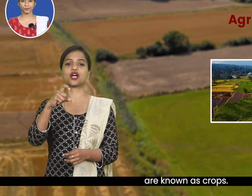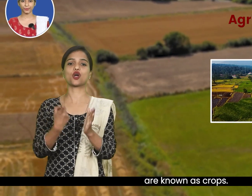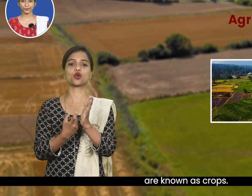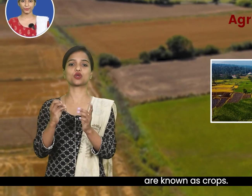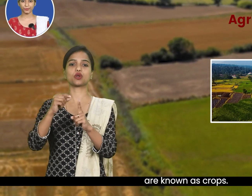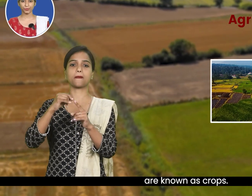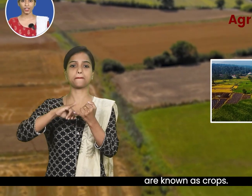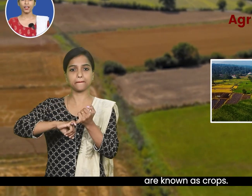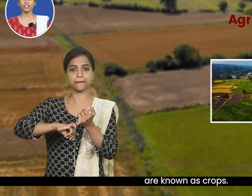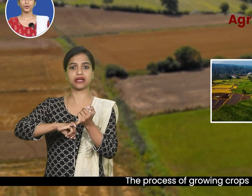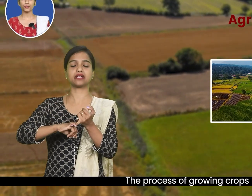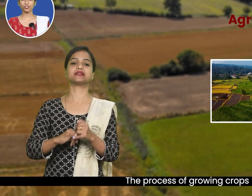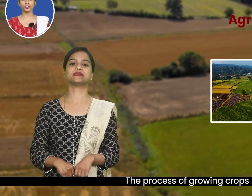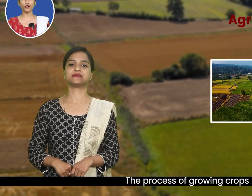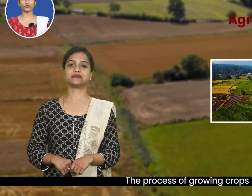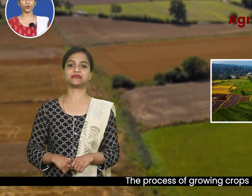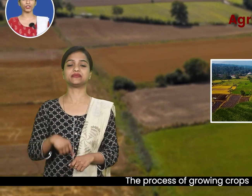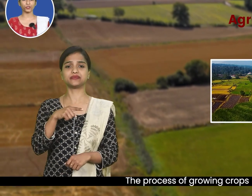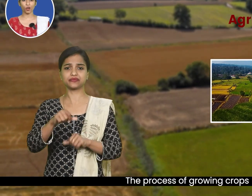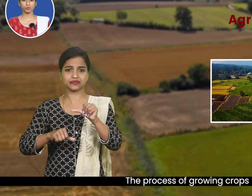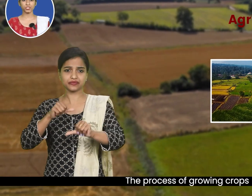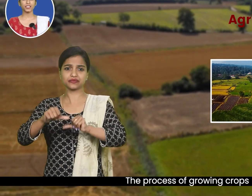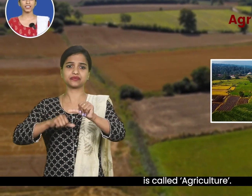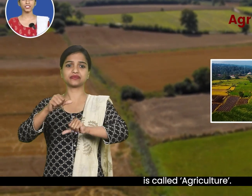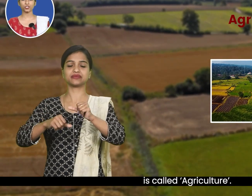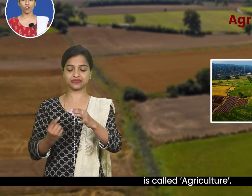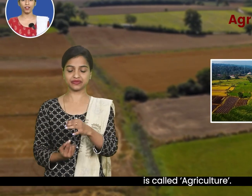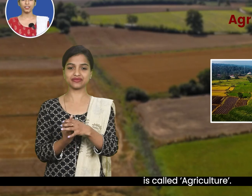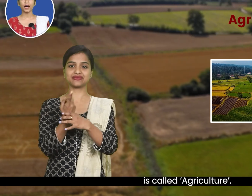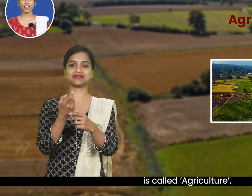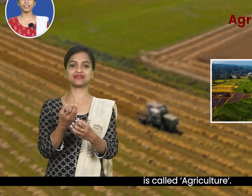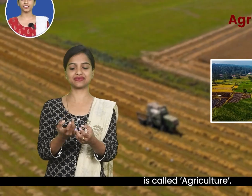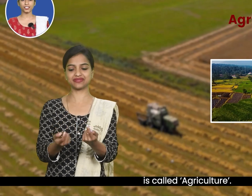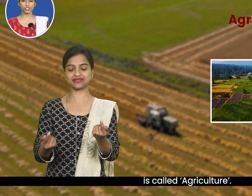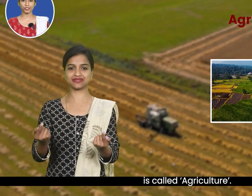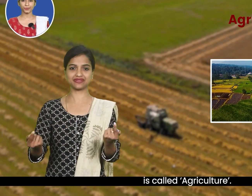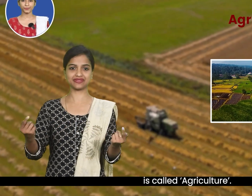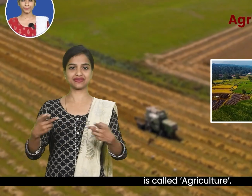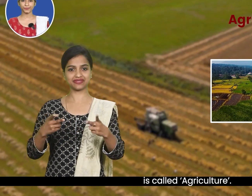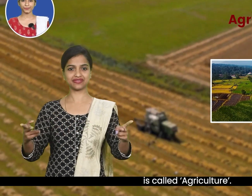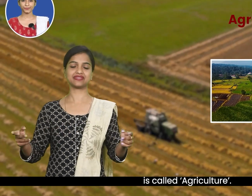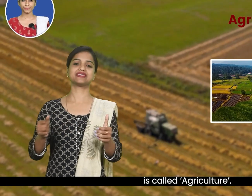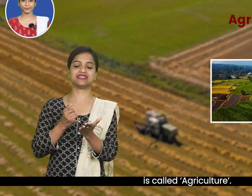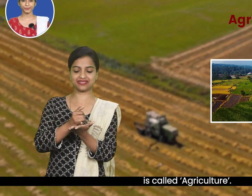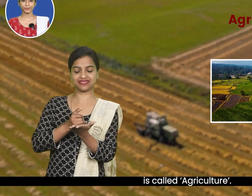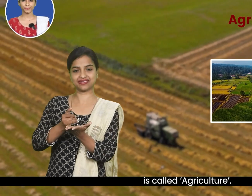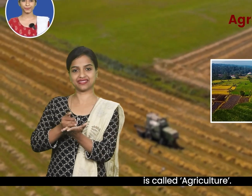crops. The process of growing crops is called agriculture.